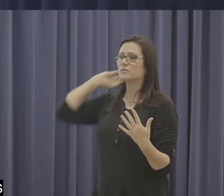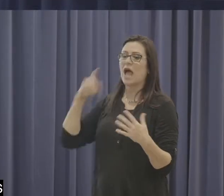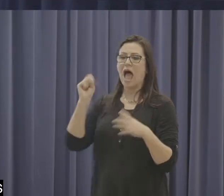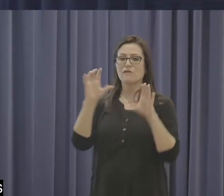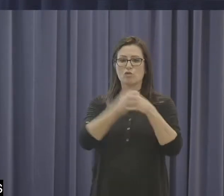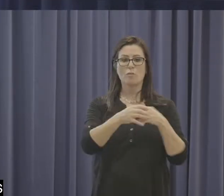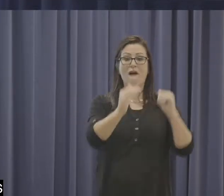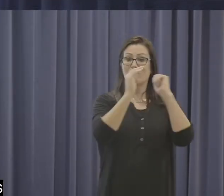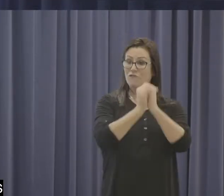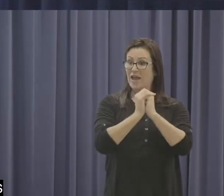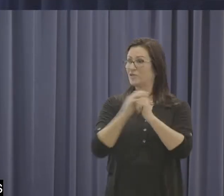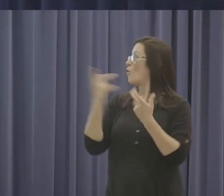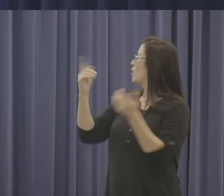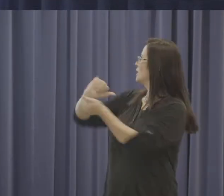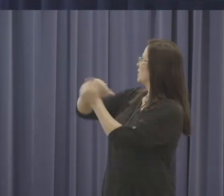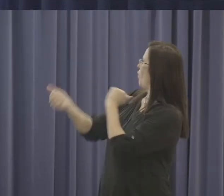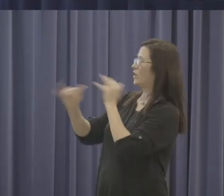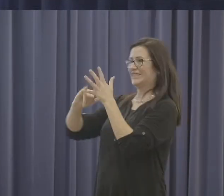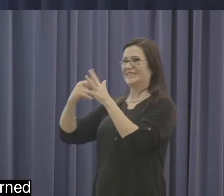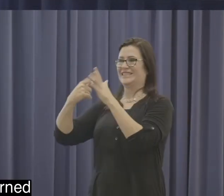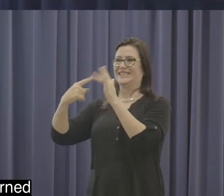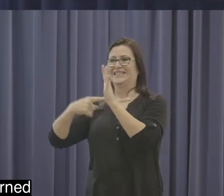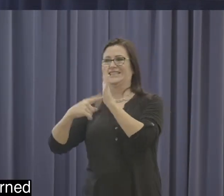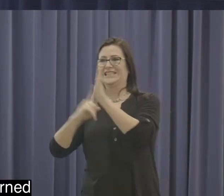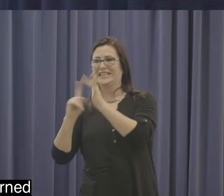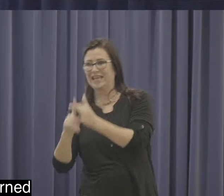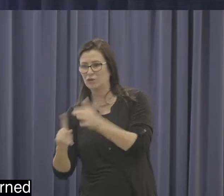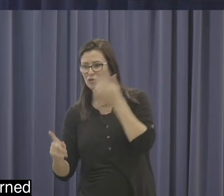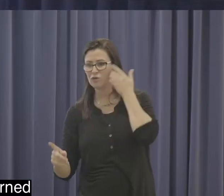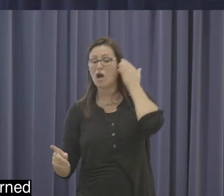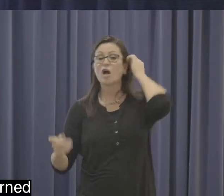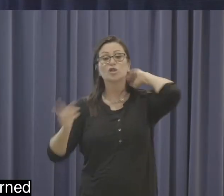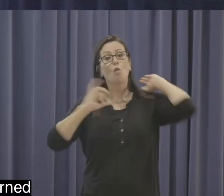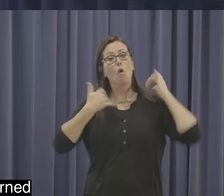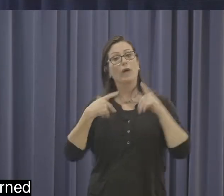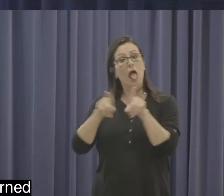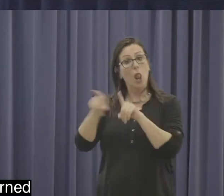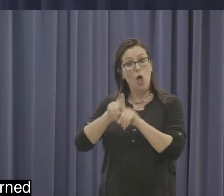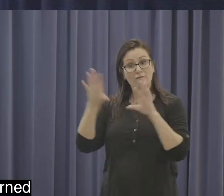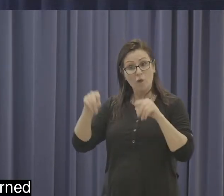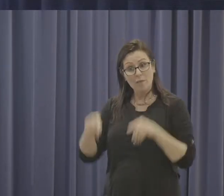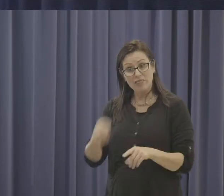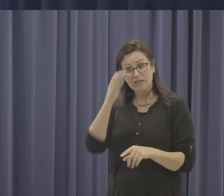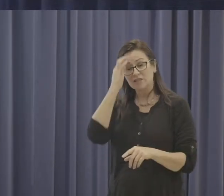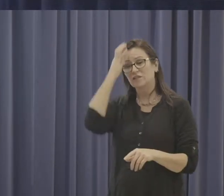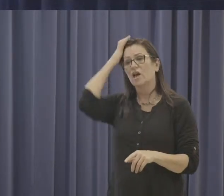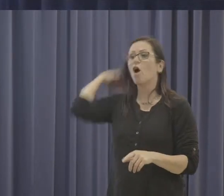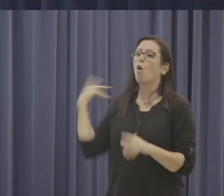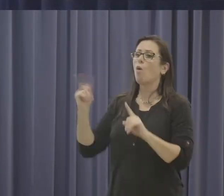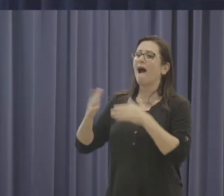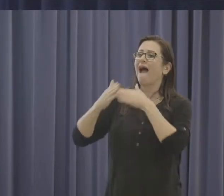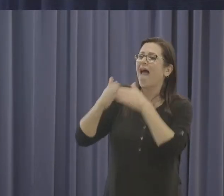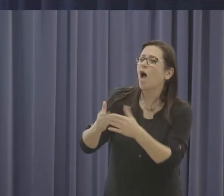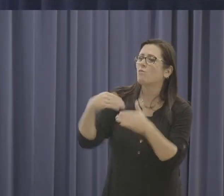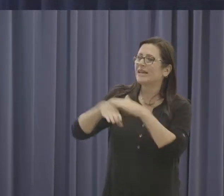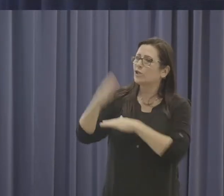groups Friends and Sporty Skittles. So in summary, what we learned from our student ambassadors of what helps them being